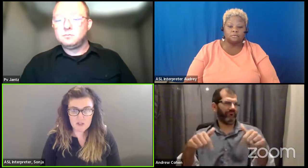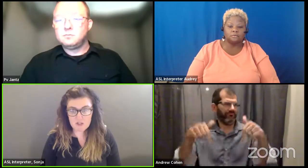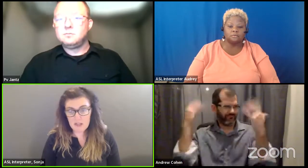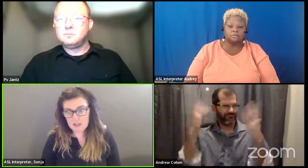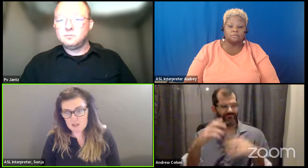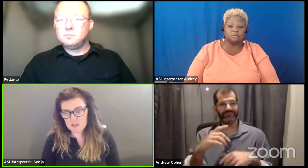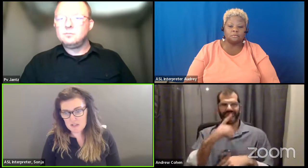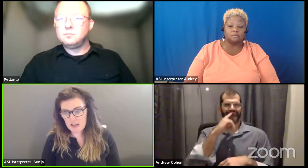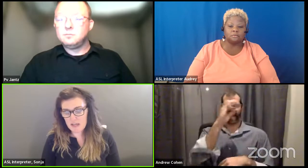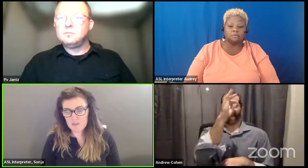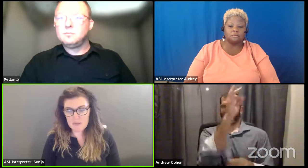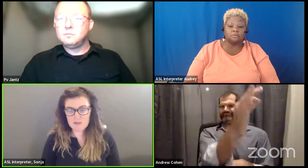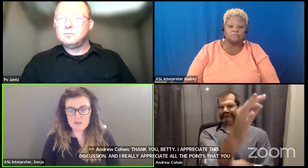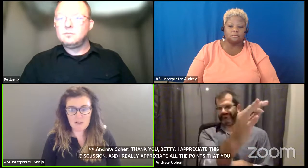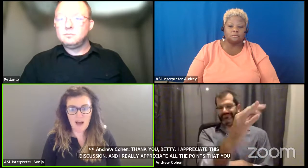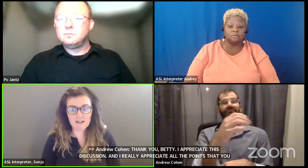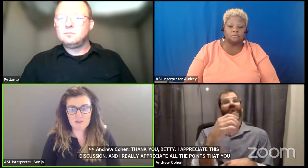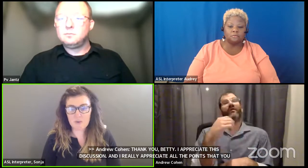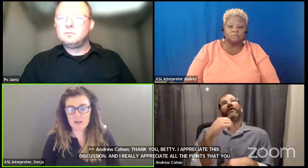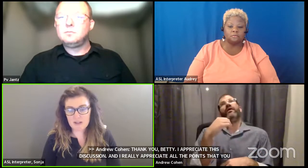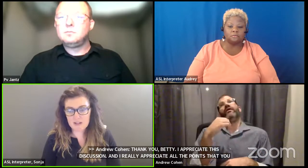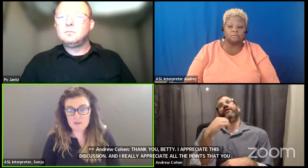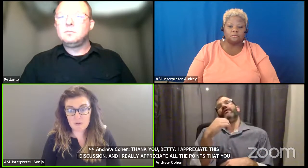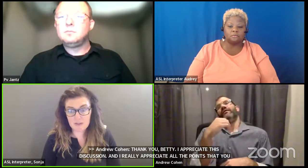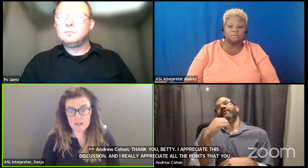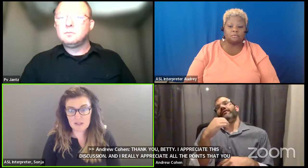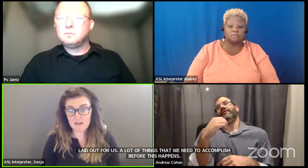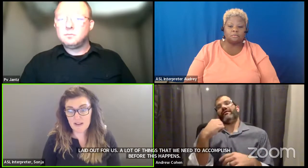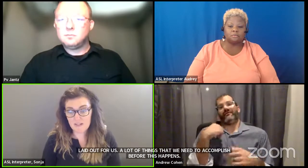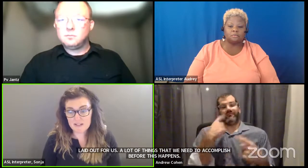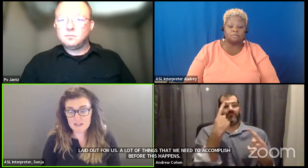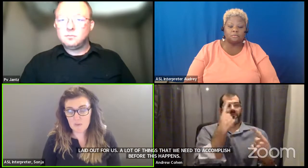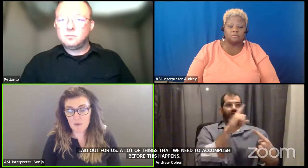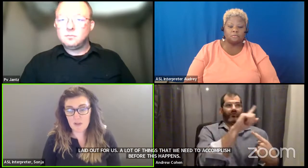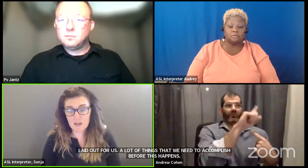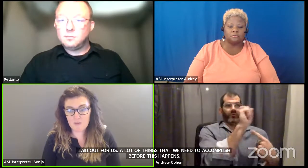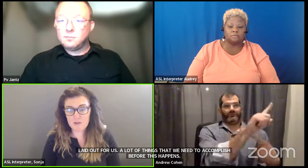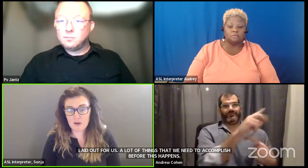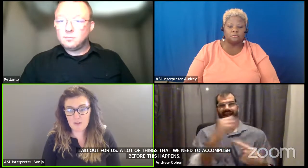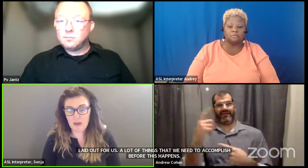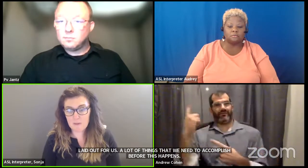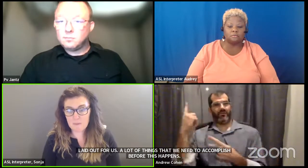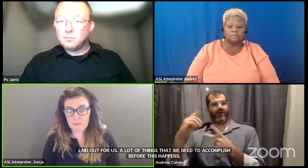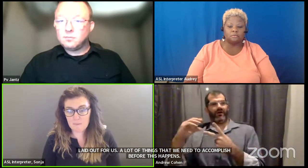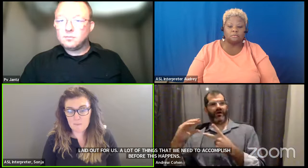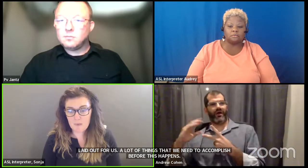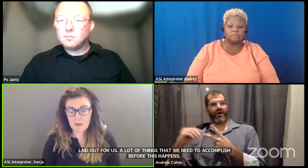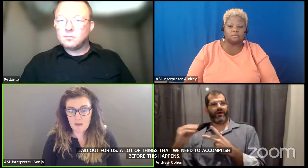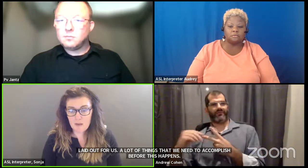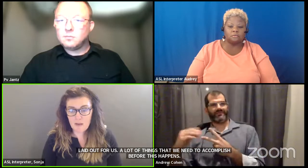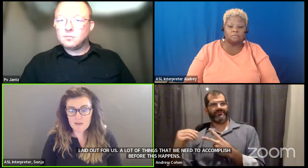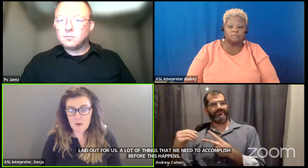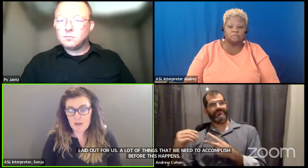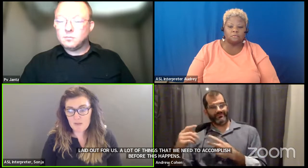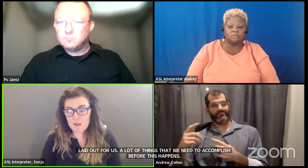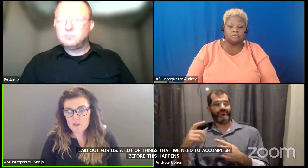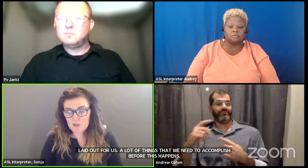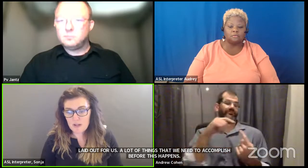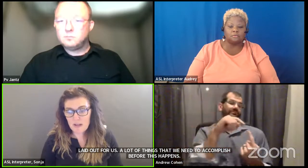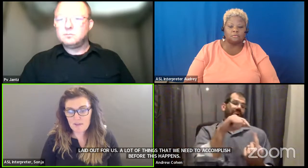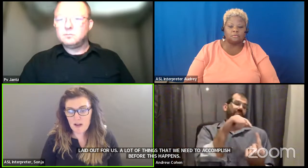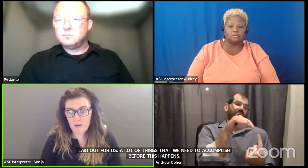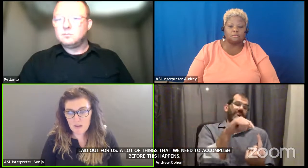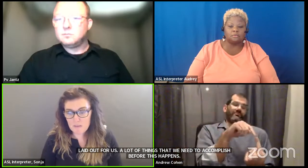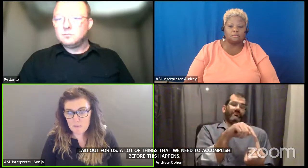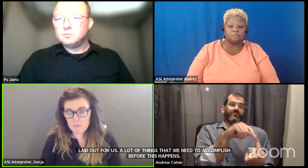representative, changing the agency name, there's a lot to it. It's really not that simple. Thank you for sharing that. So I have a